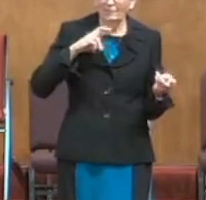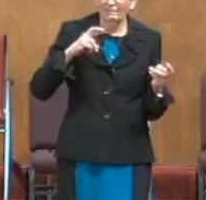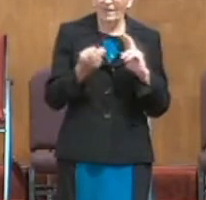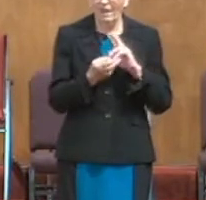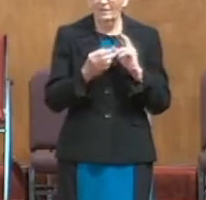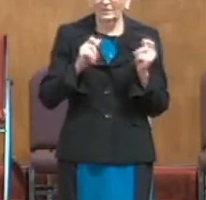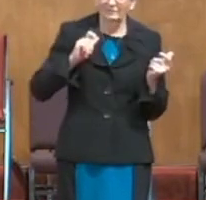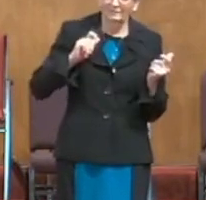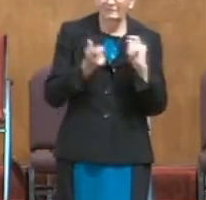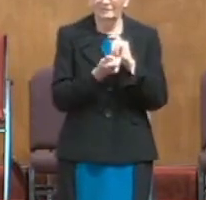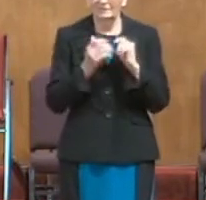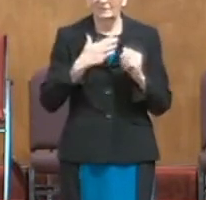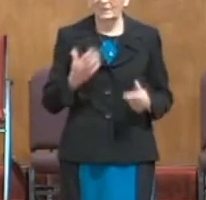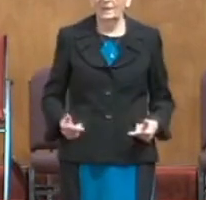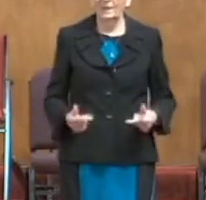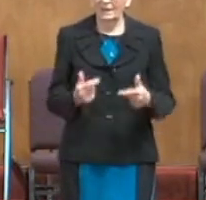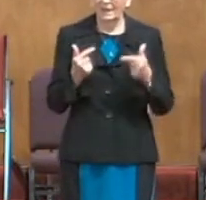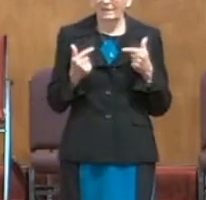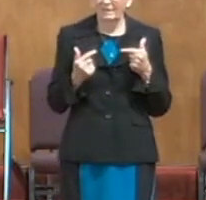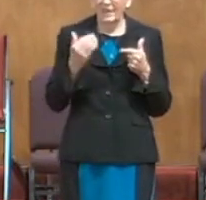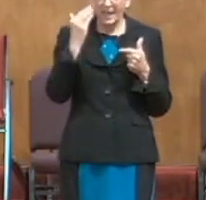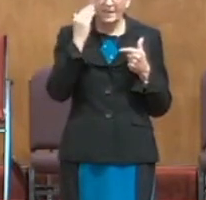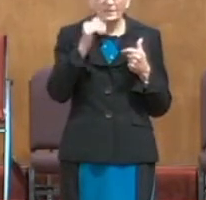And so, God, I know that there are people here today,